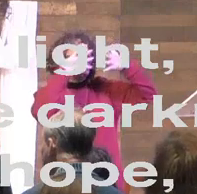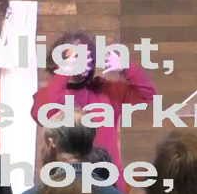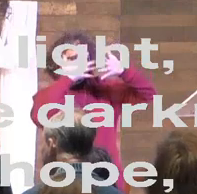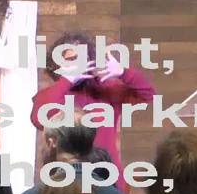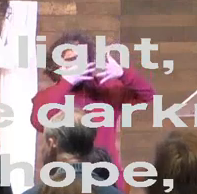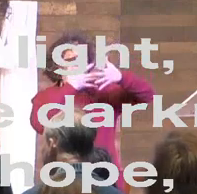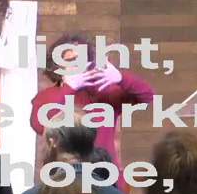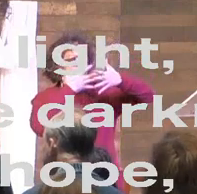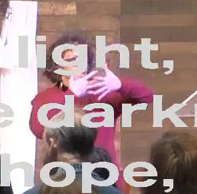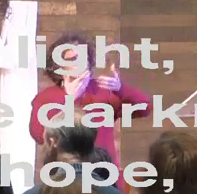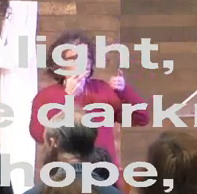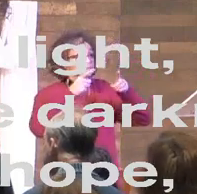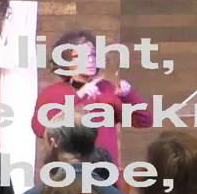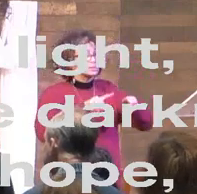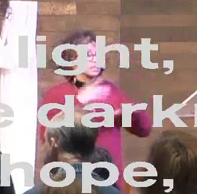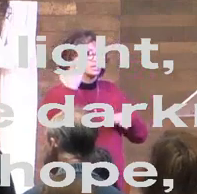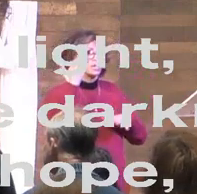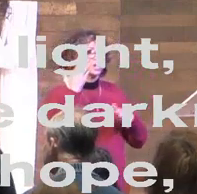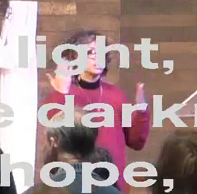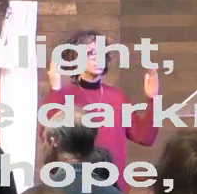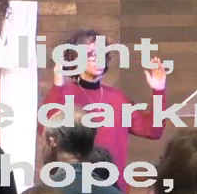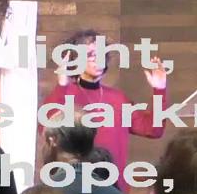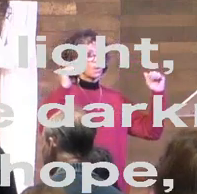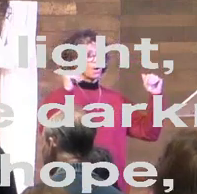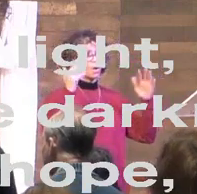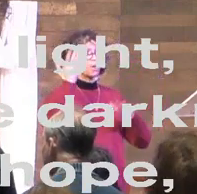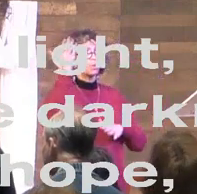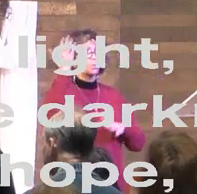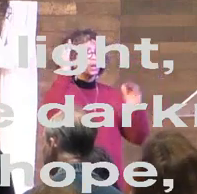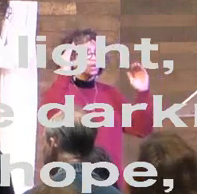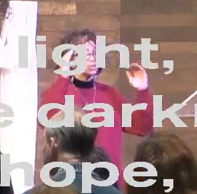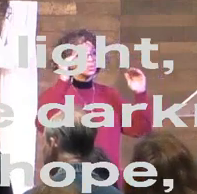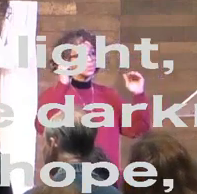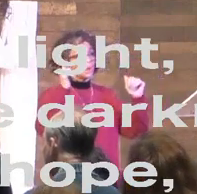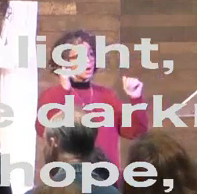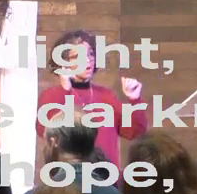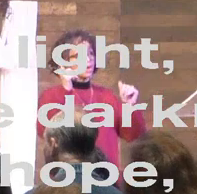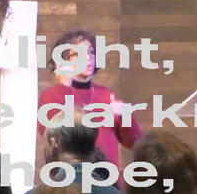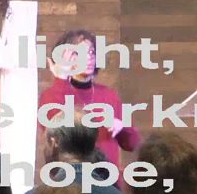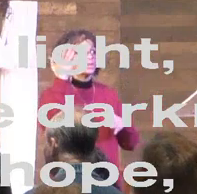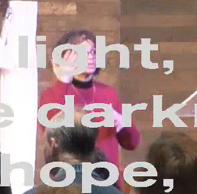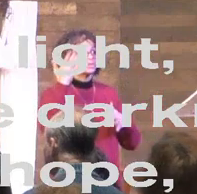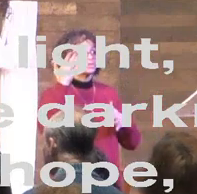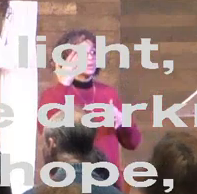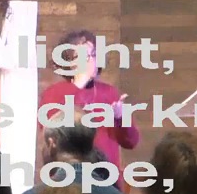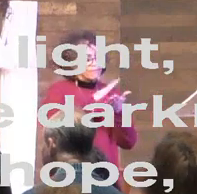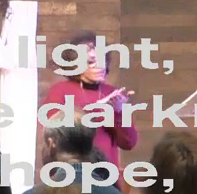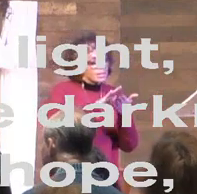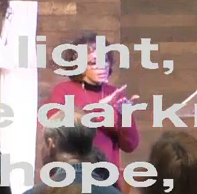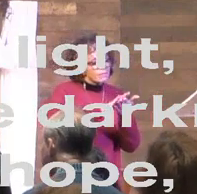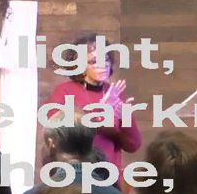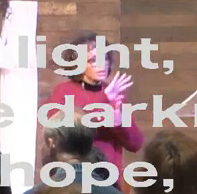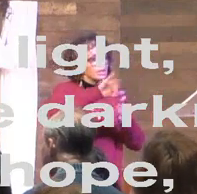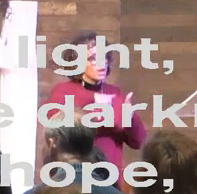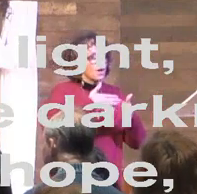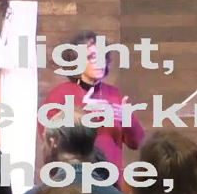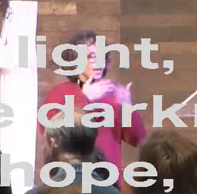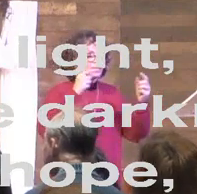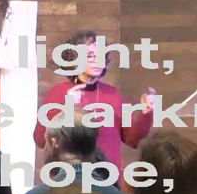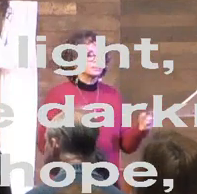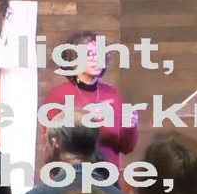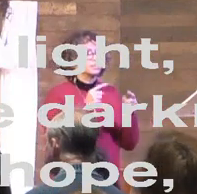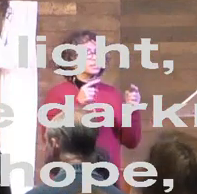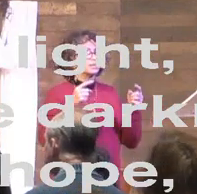the darkness closes in. You are hope, you have covered all